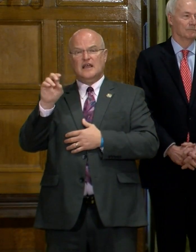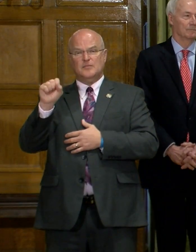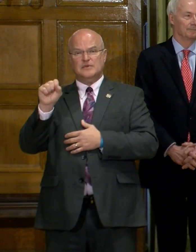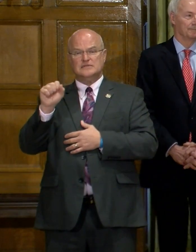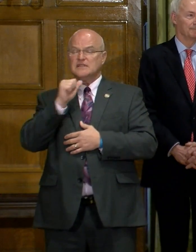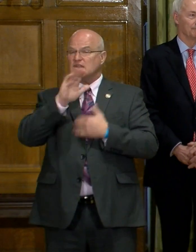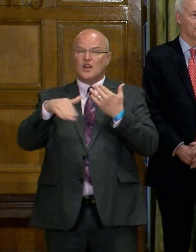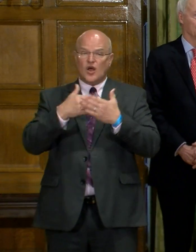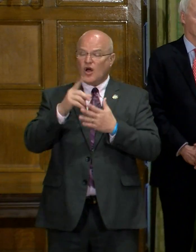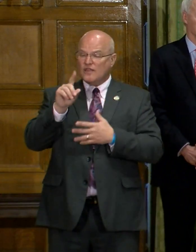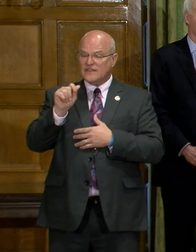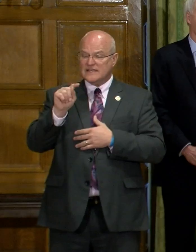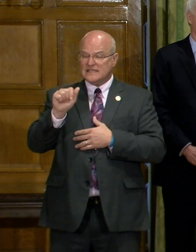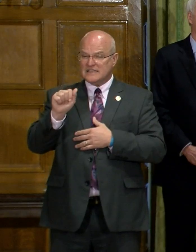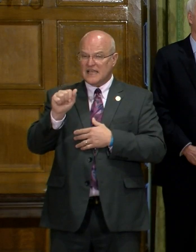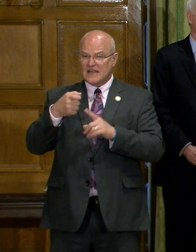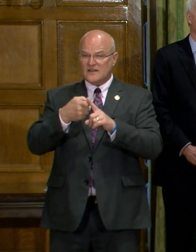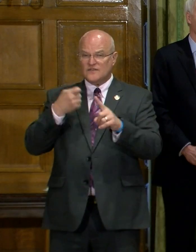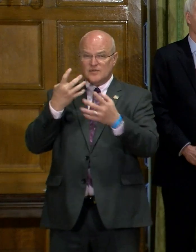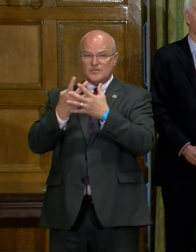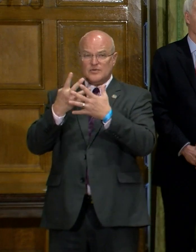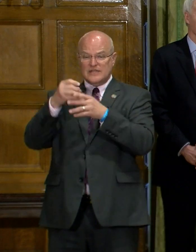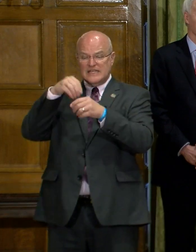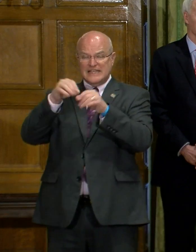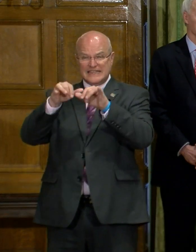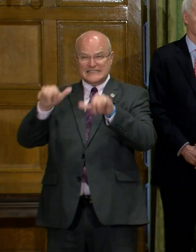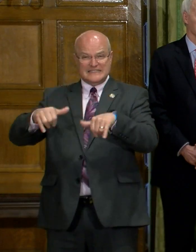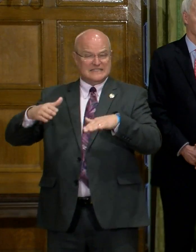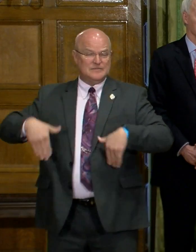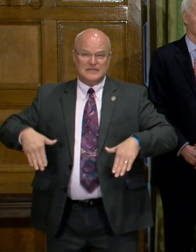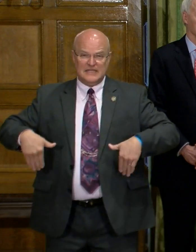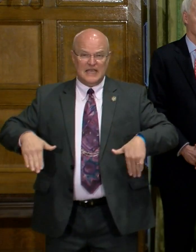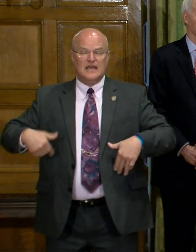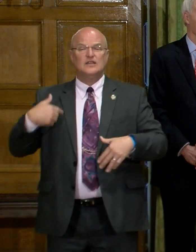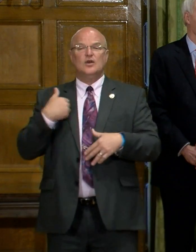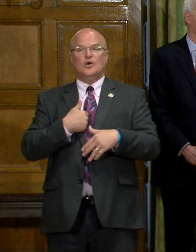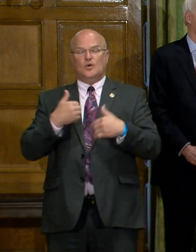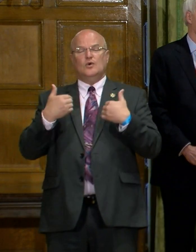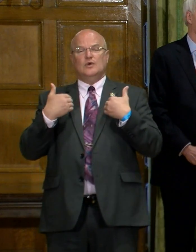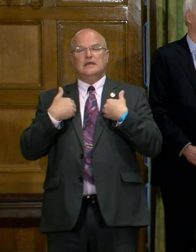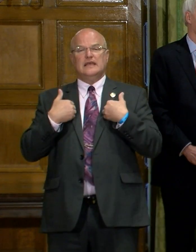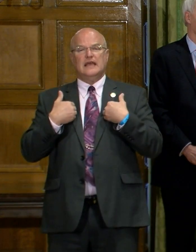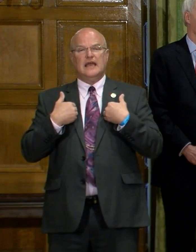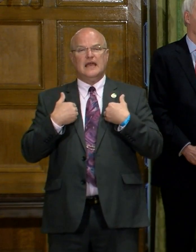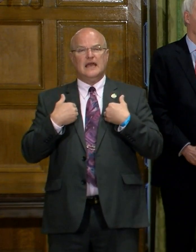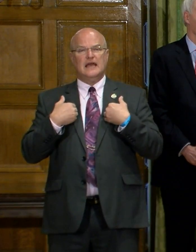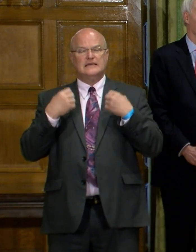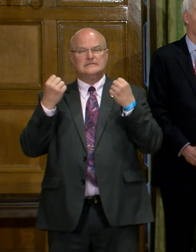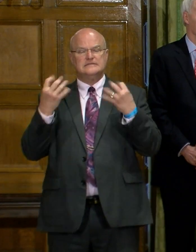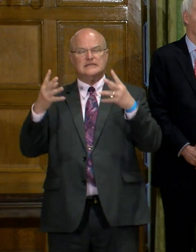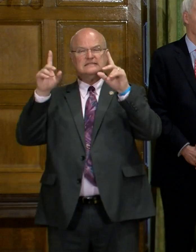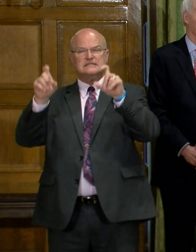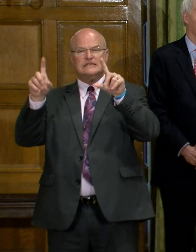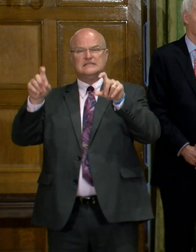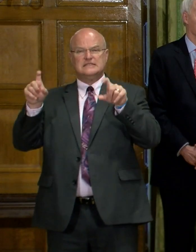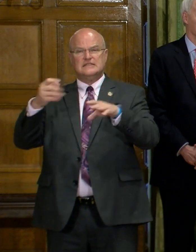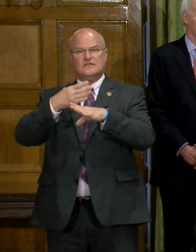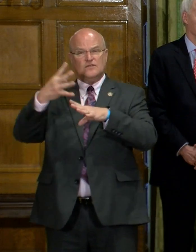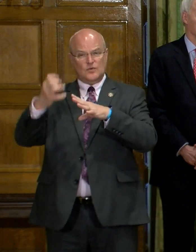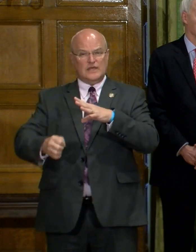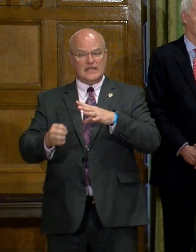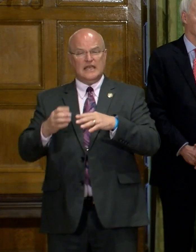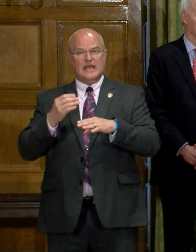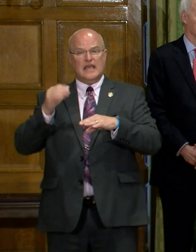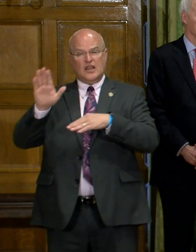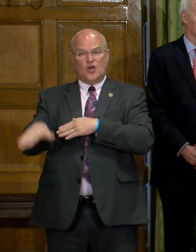of the data from the Cummins unit are in our system yet. We had quite a bit of testing over the weekend,